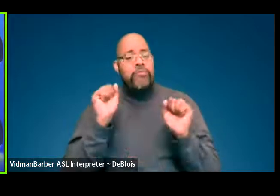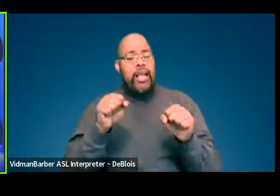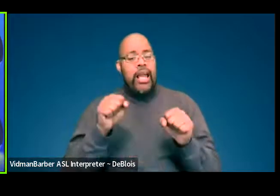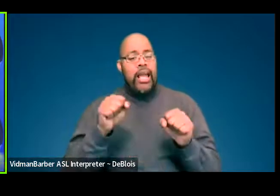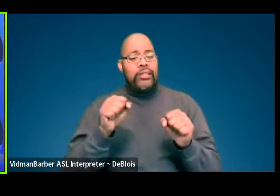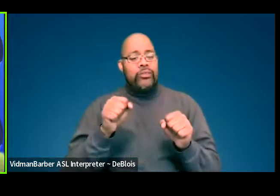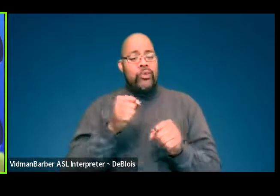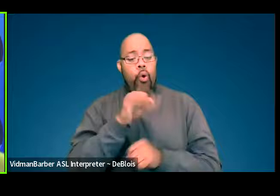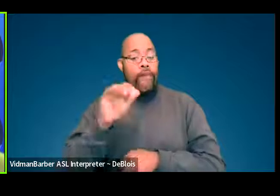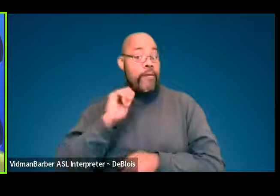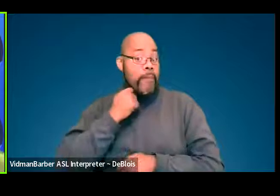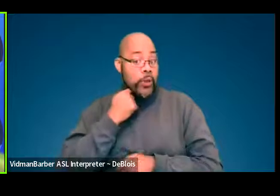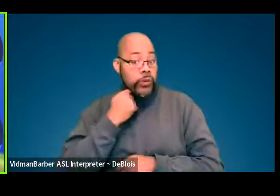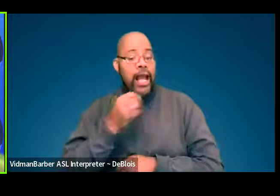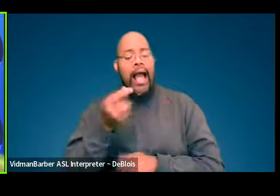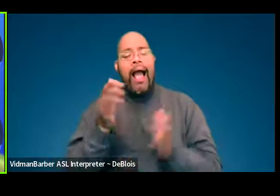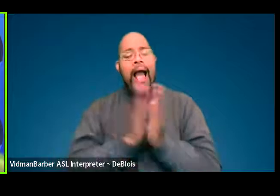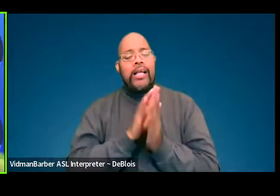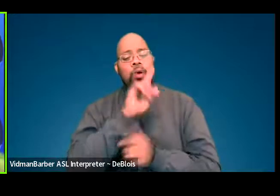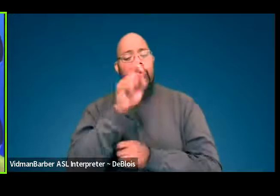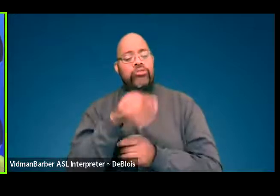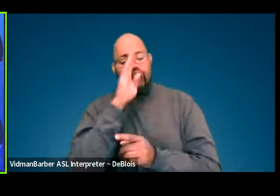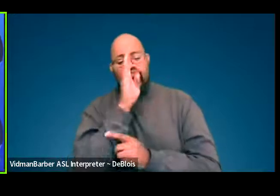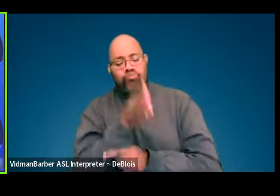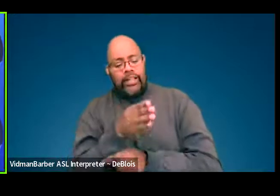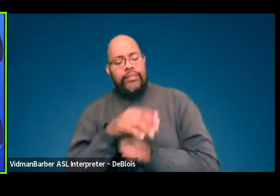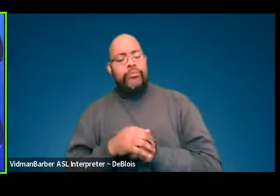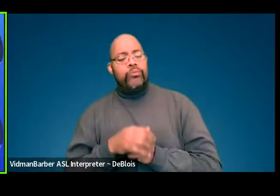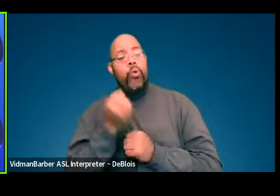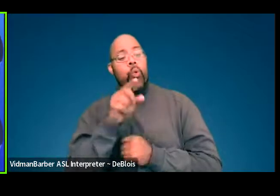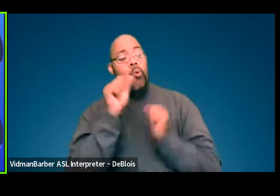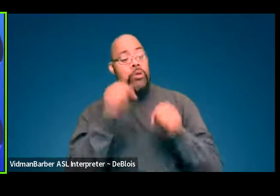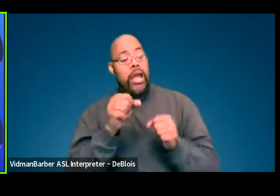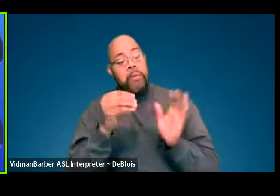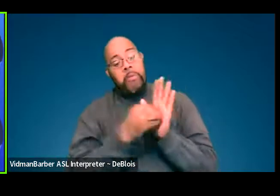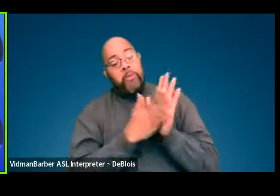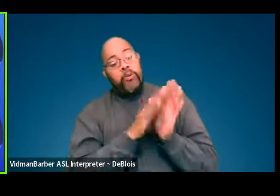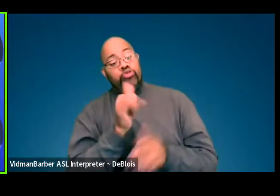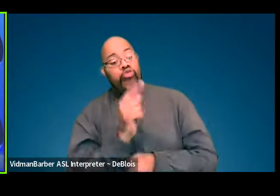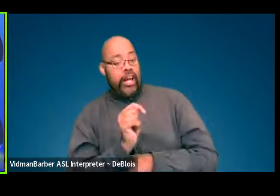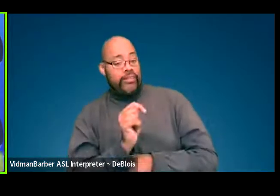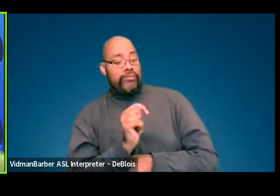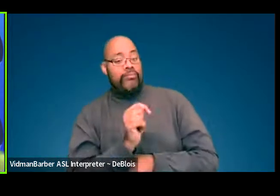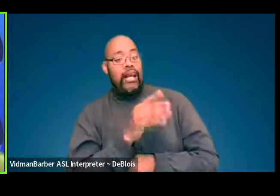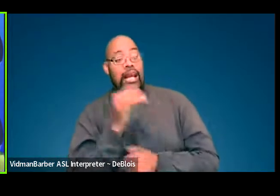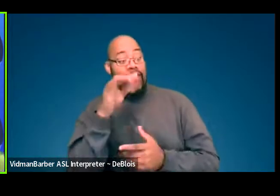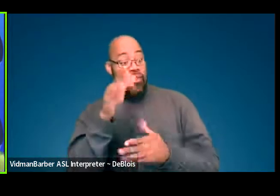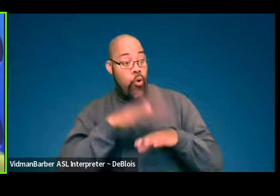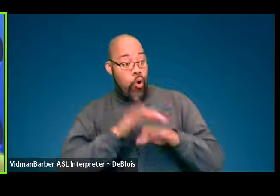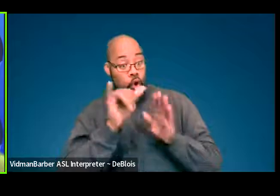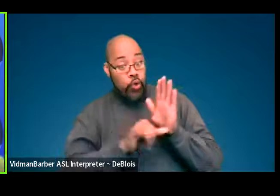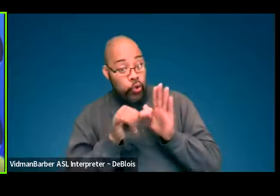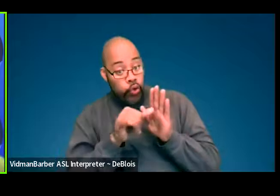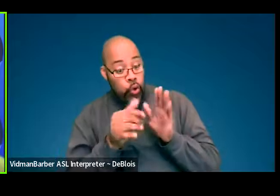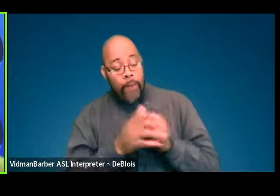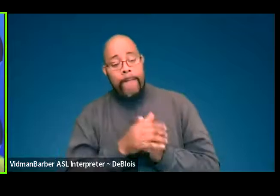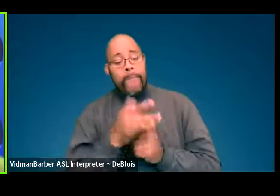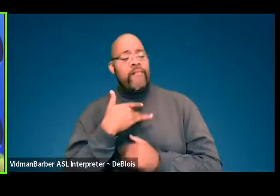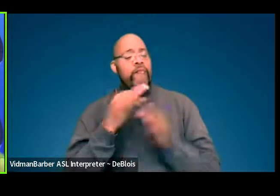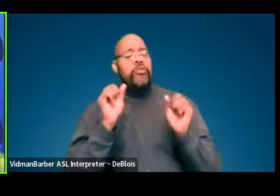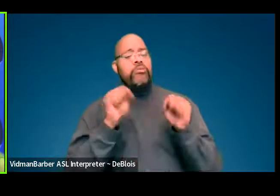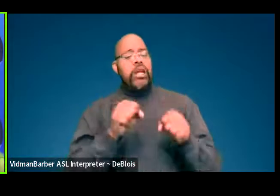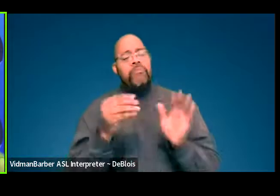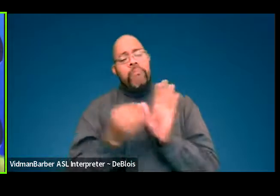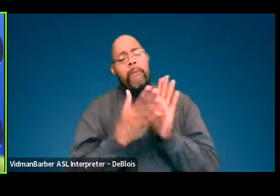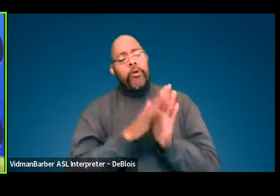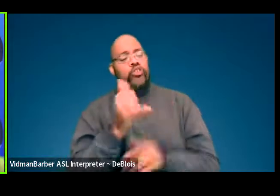come off of mute and ask a question directly, or you can put it in the chat. Or if you're on YouTube, feel free to just put it